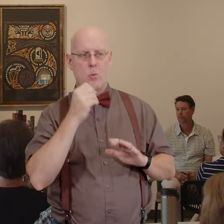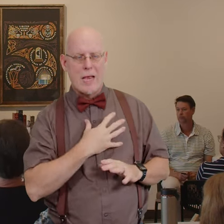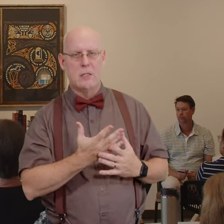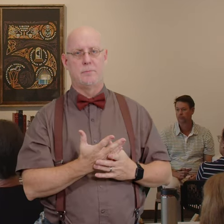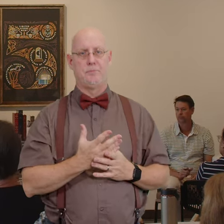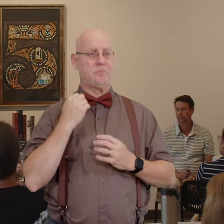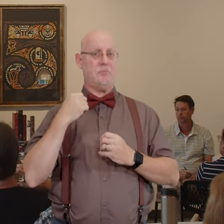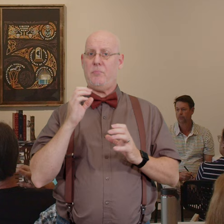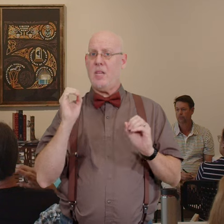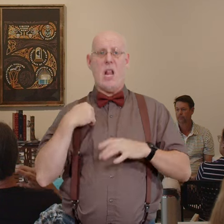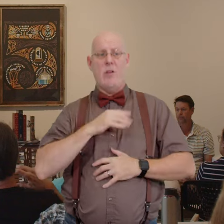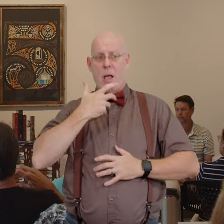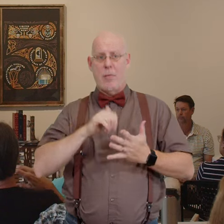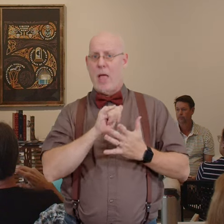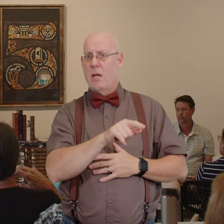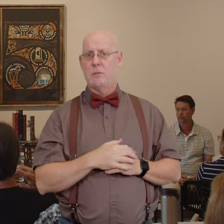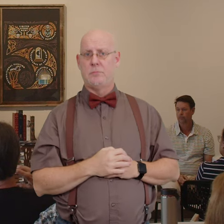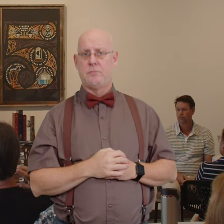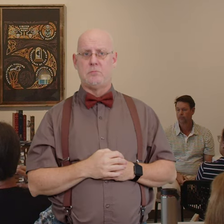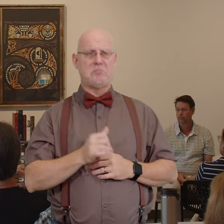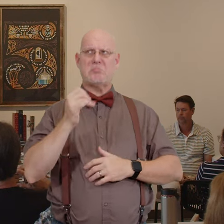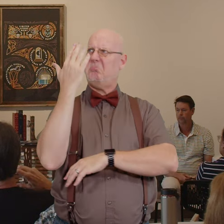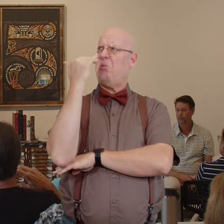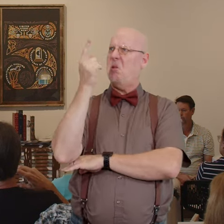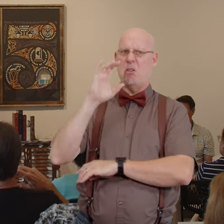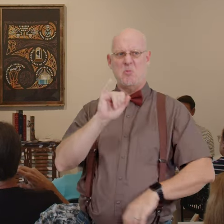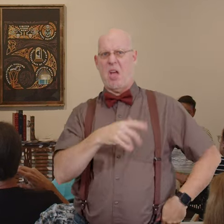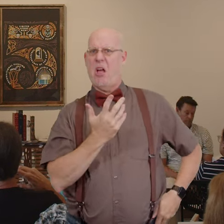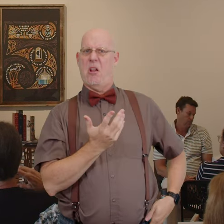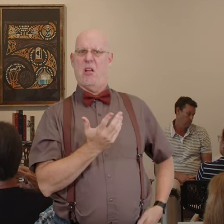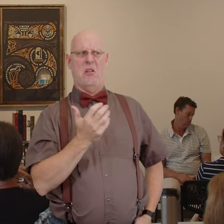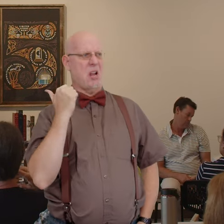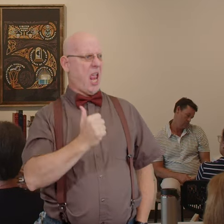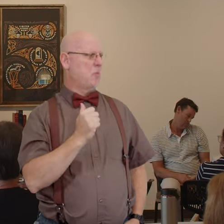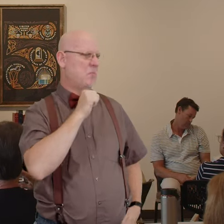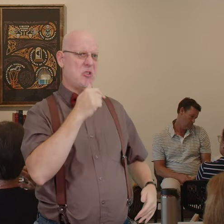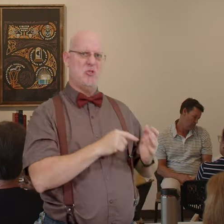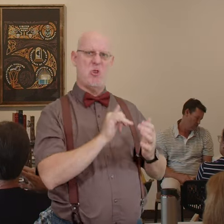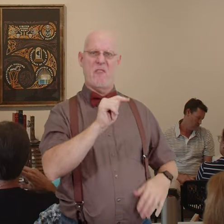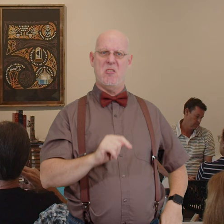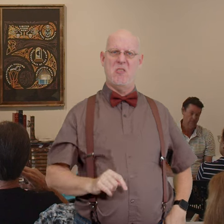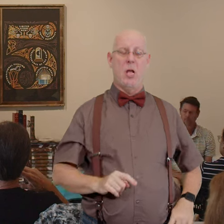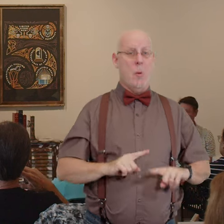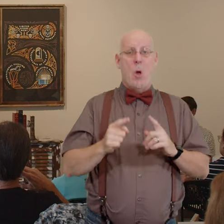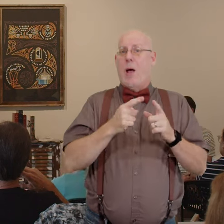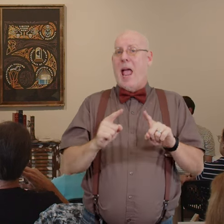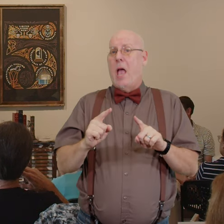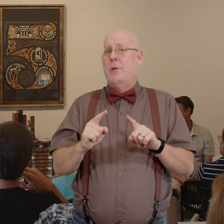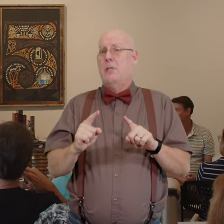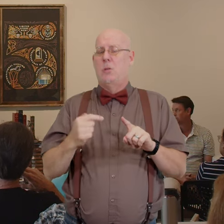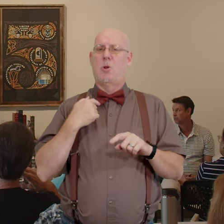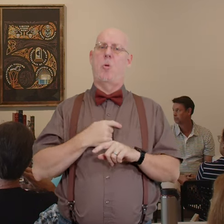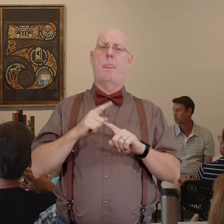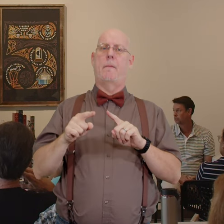shows favor. Now, none of us are mad about that, I don't think. We're not like, how dare he? You know, Abraham didn't deserve that. But what